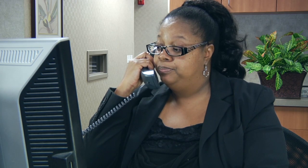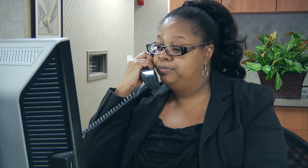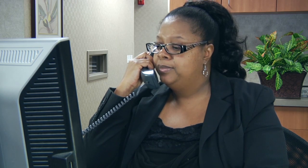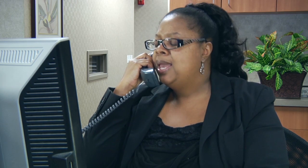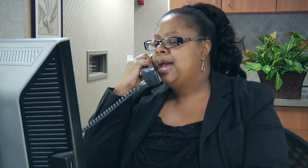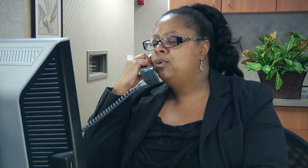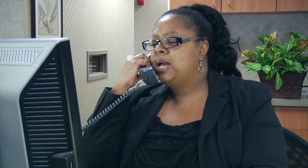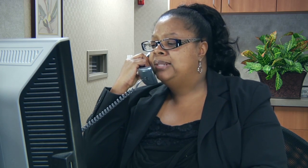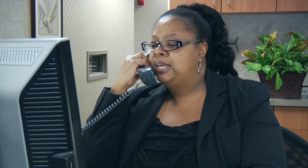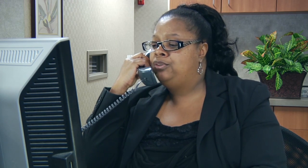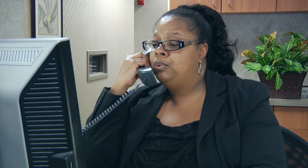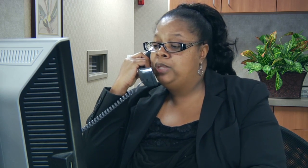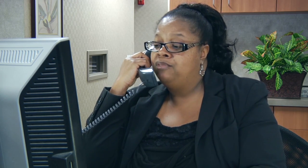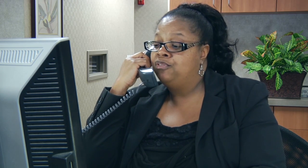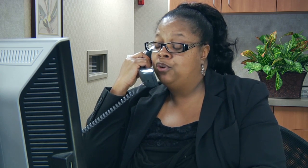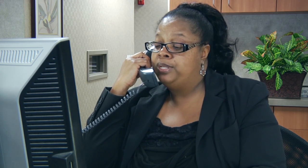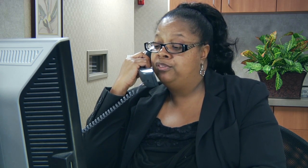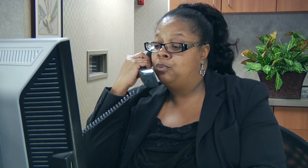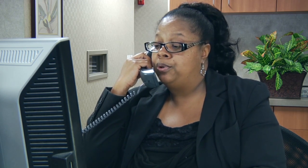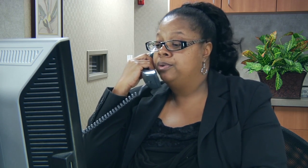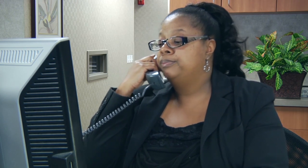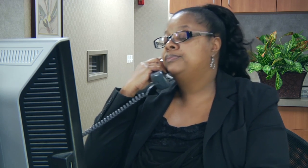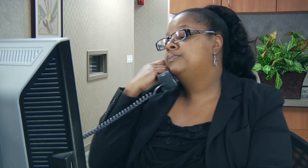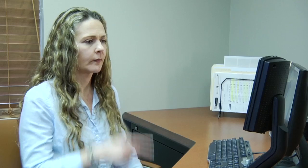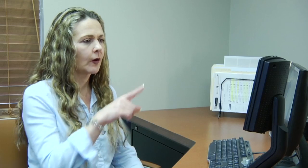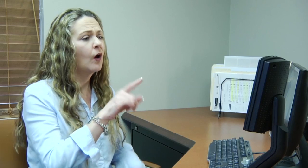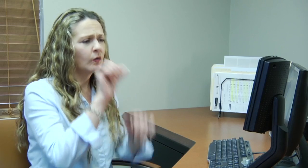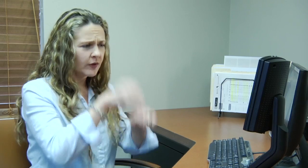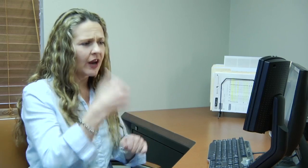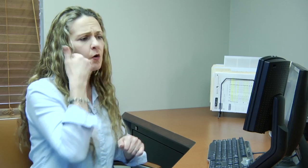information. How do I contact you when we have confirmed an interpreter?